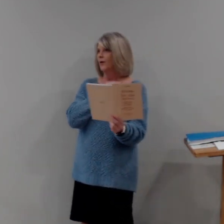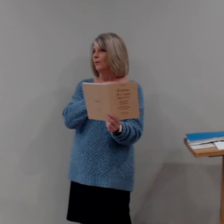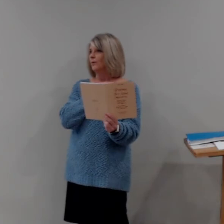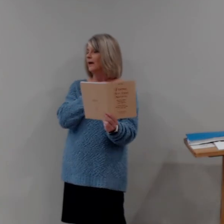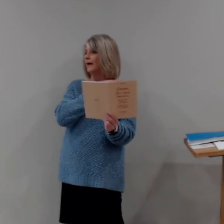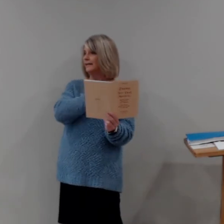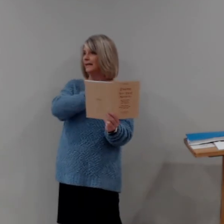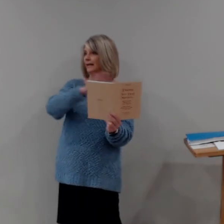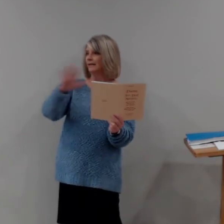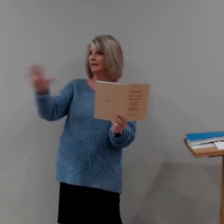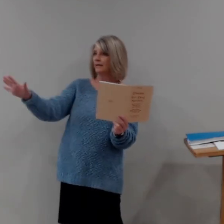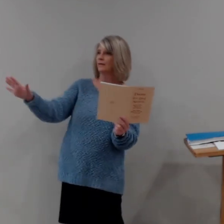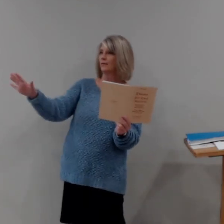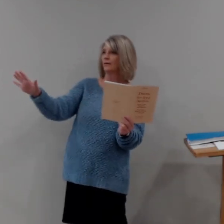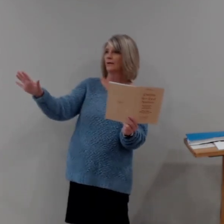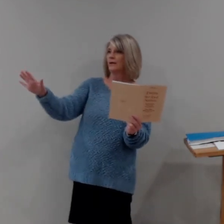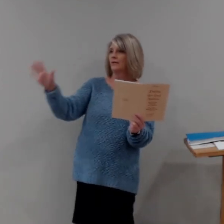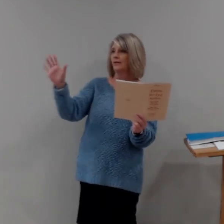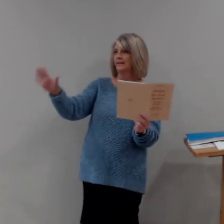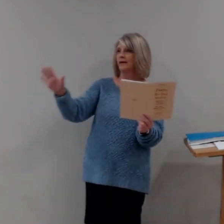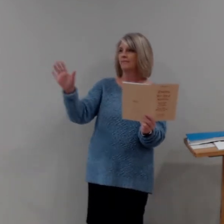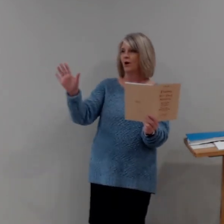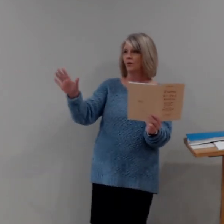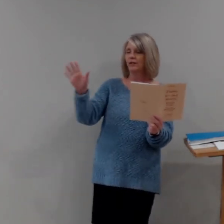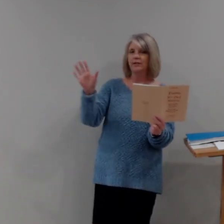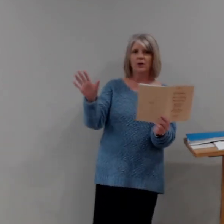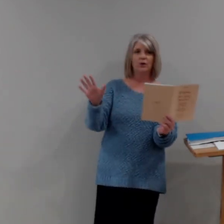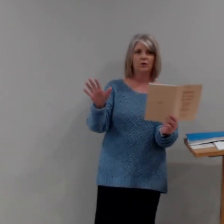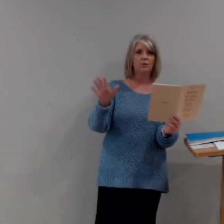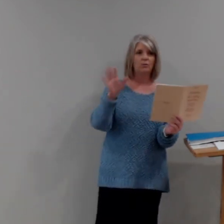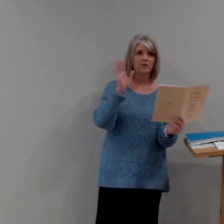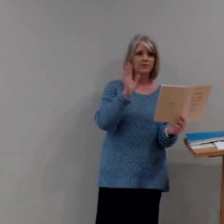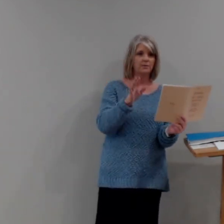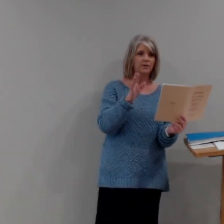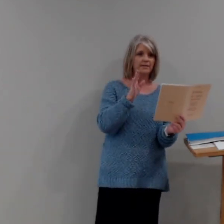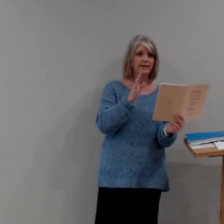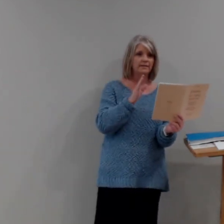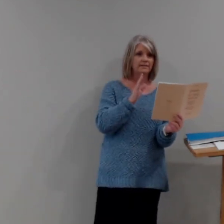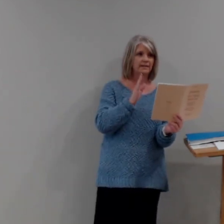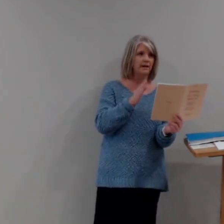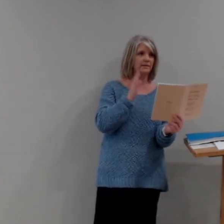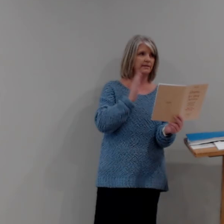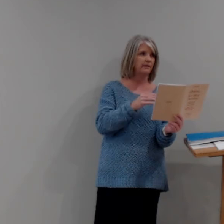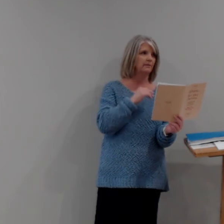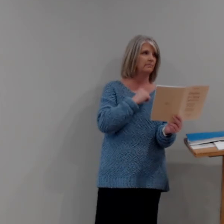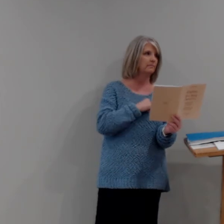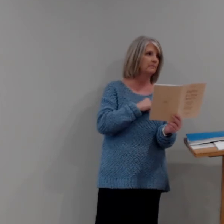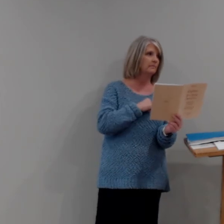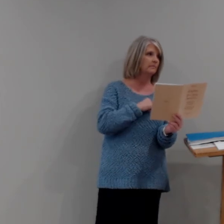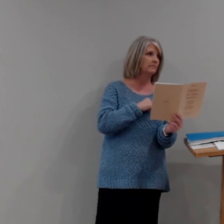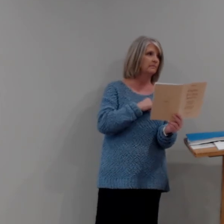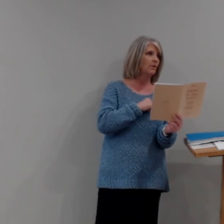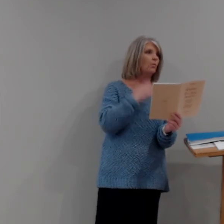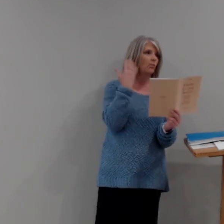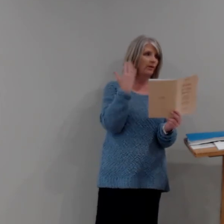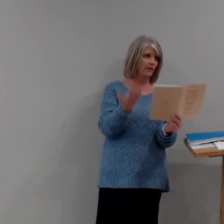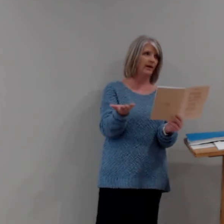So, again, the deaf only know what someone takes the time to tell them with their hands.